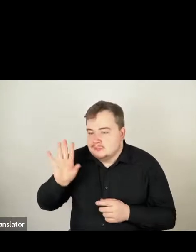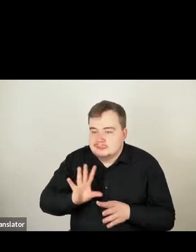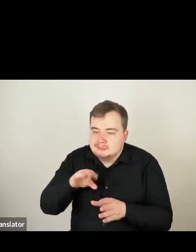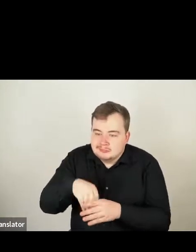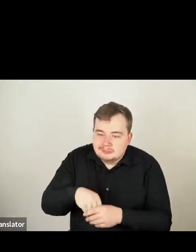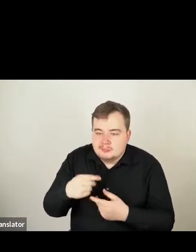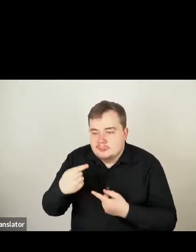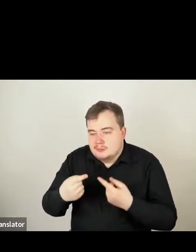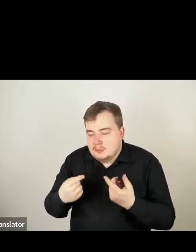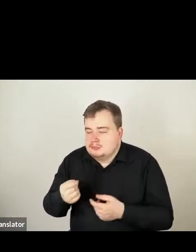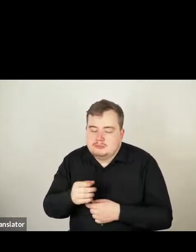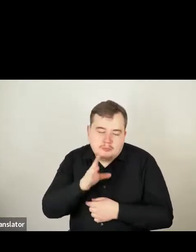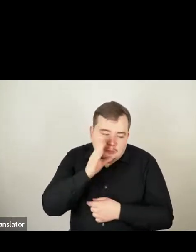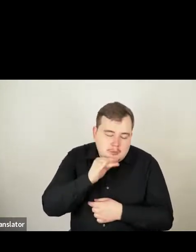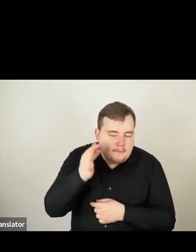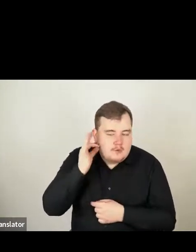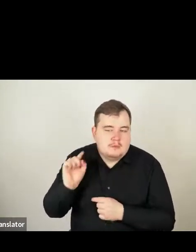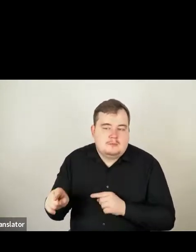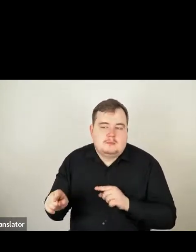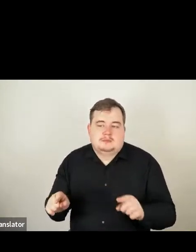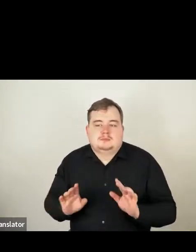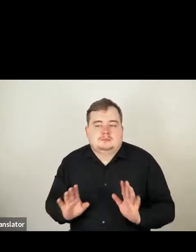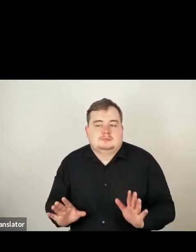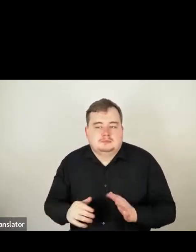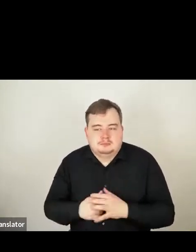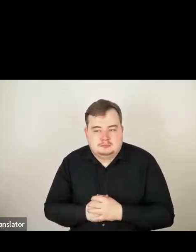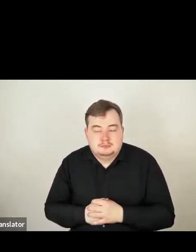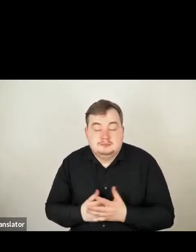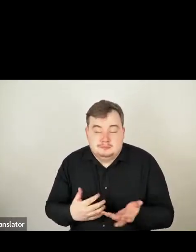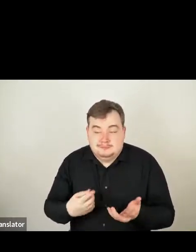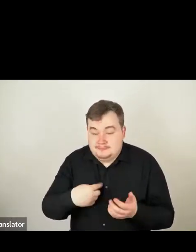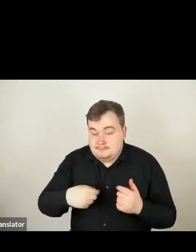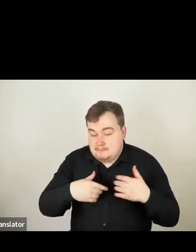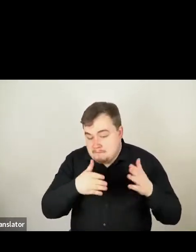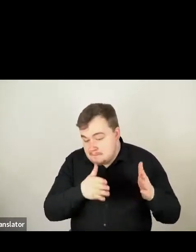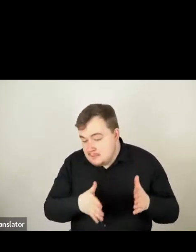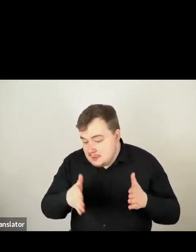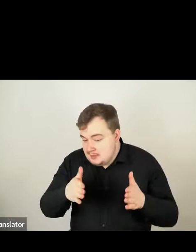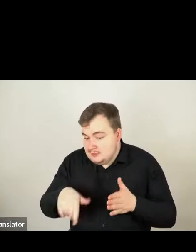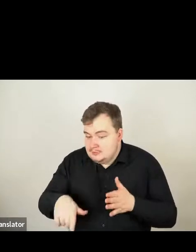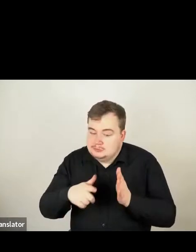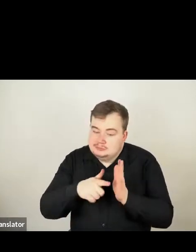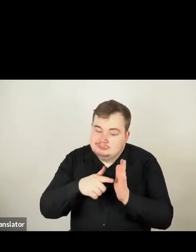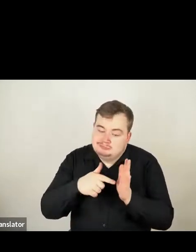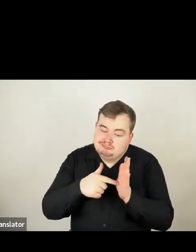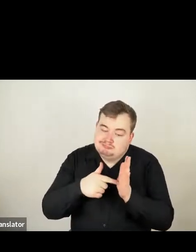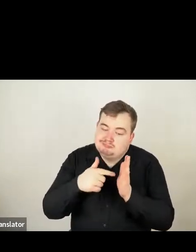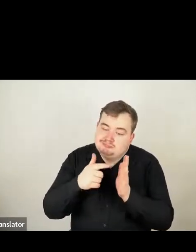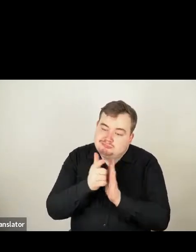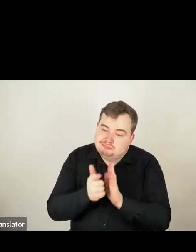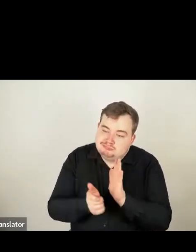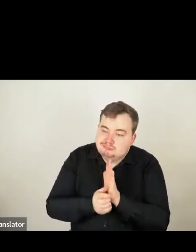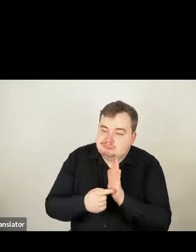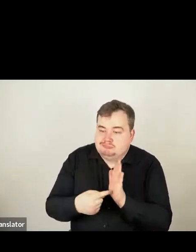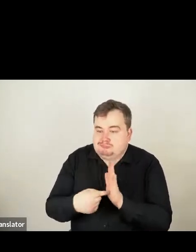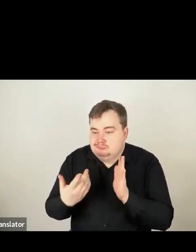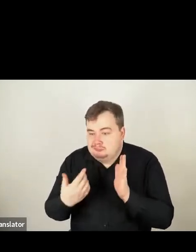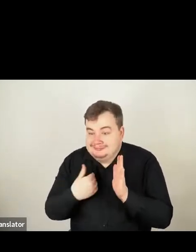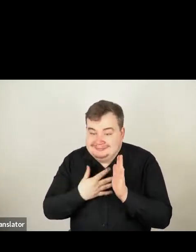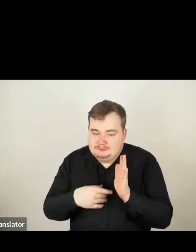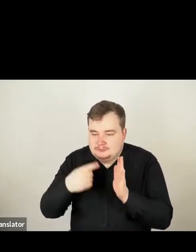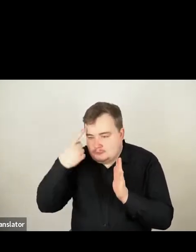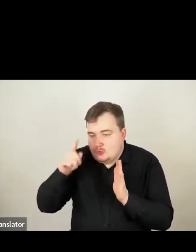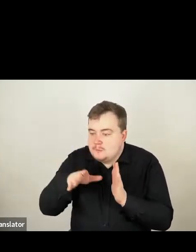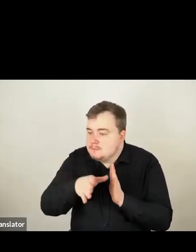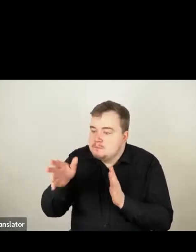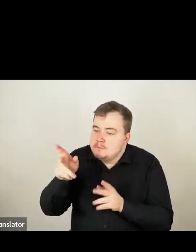work for a package of laws that start from legal aid for marginalized groups when